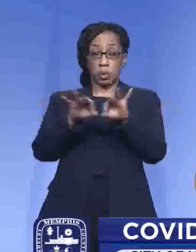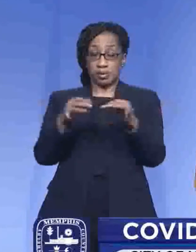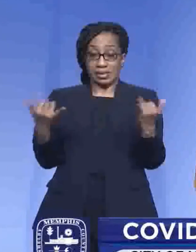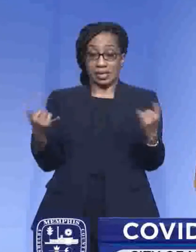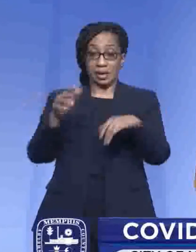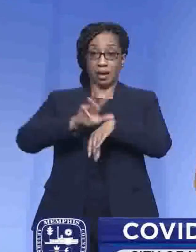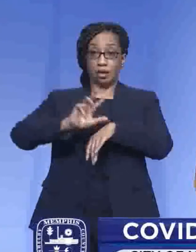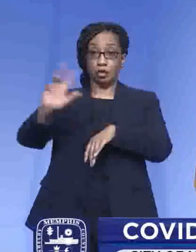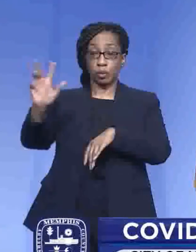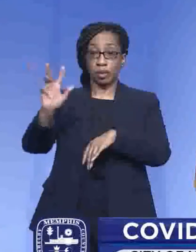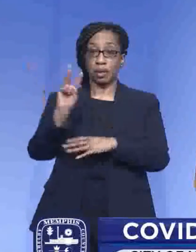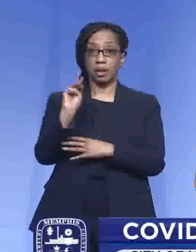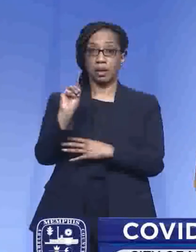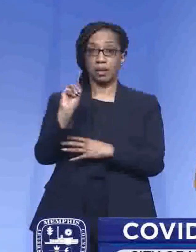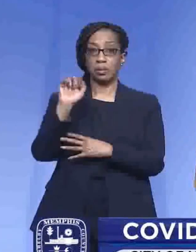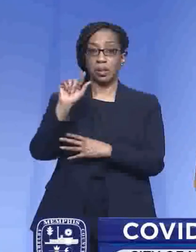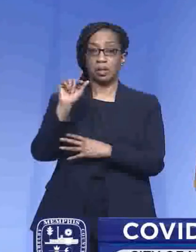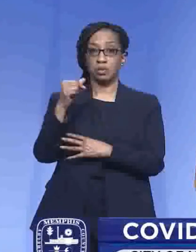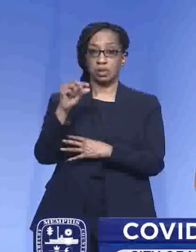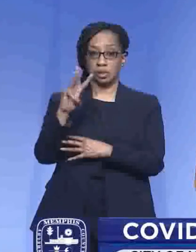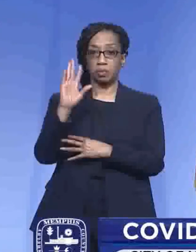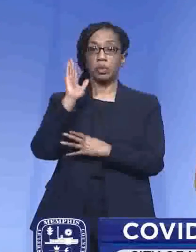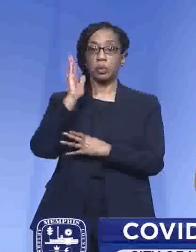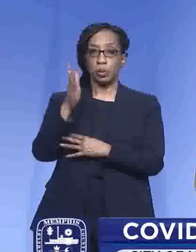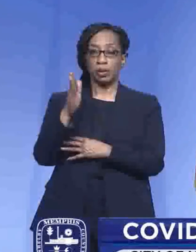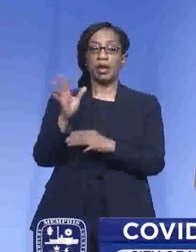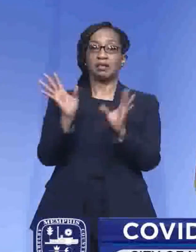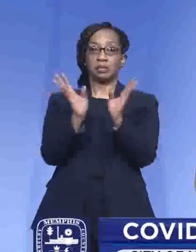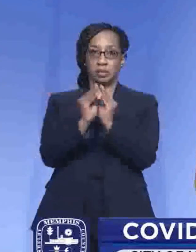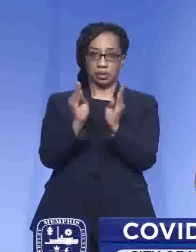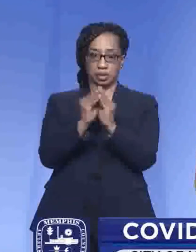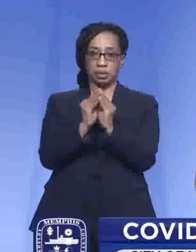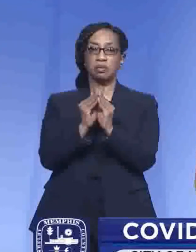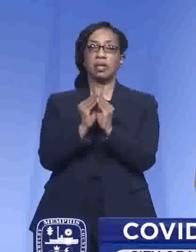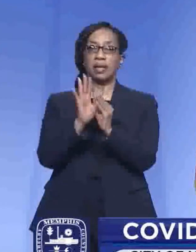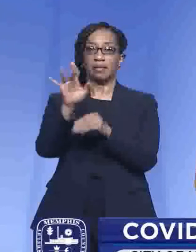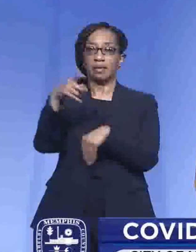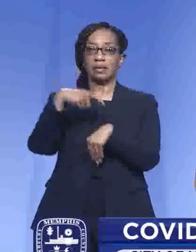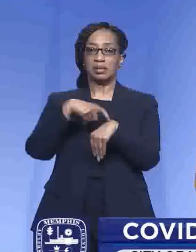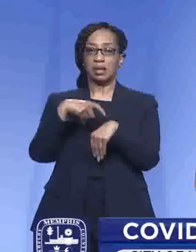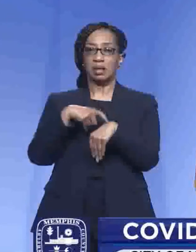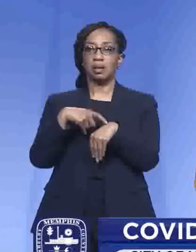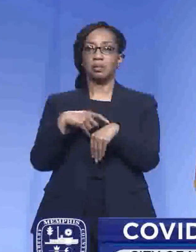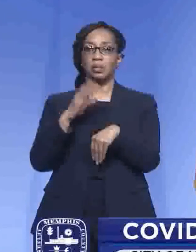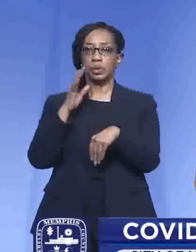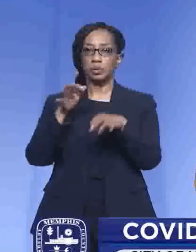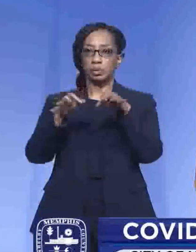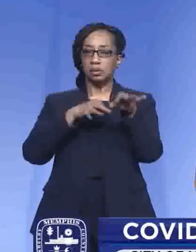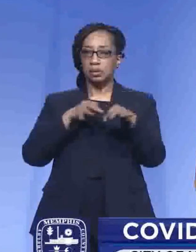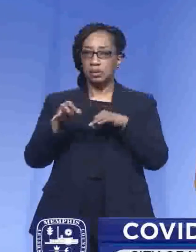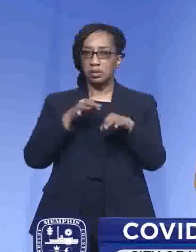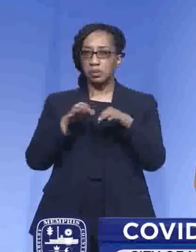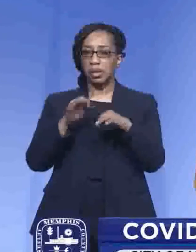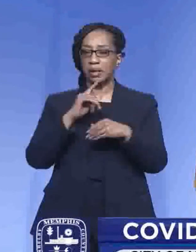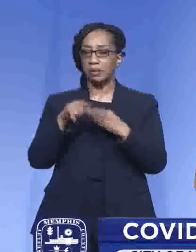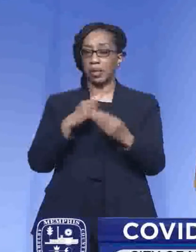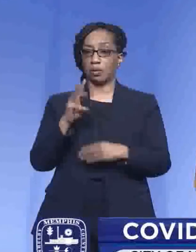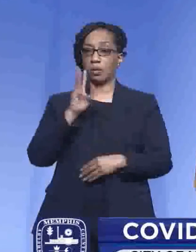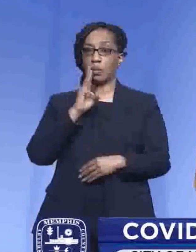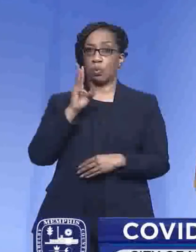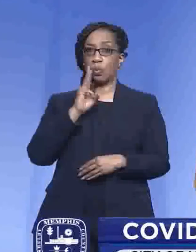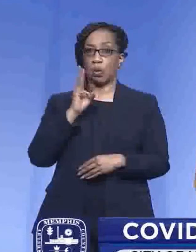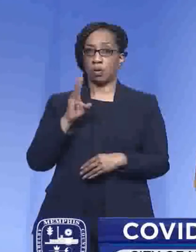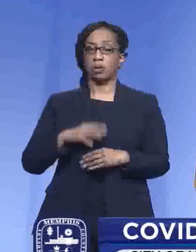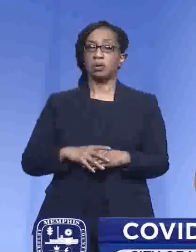o'clock, MLGW will be having a press conference, and at that time we expect to get some news about the boil water